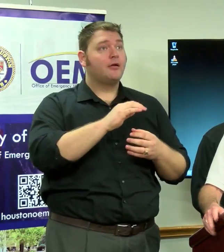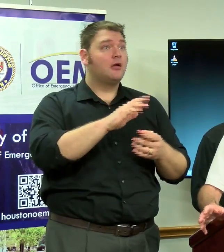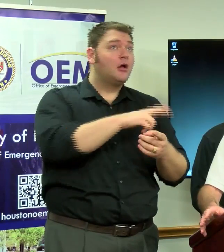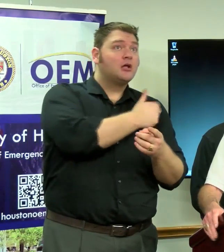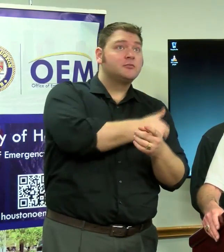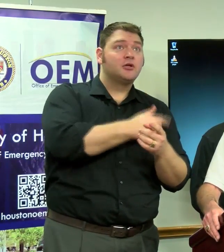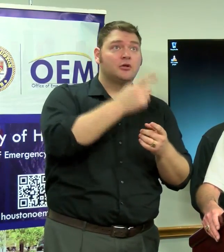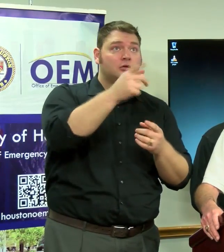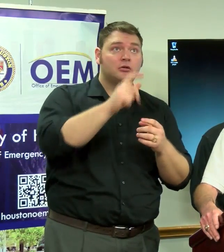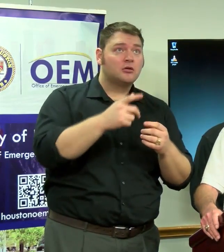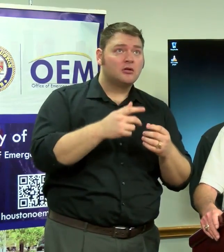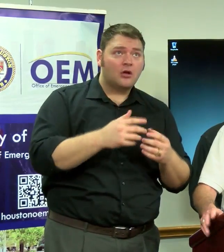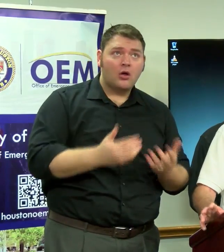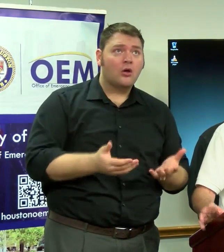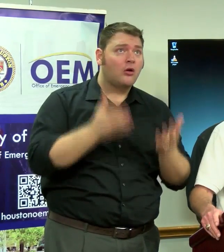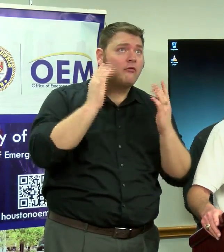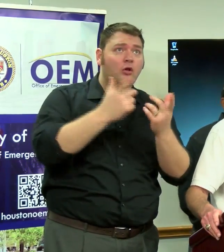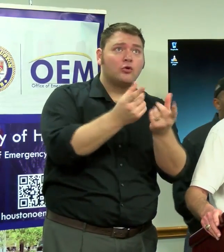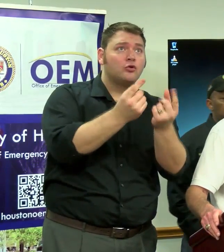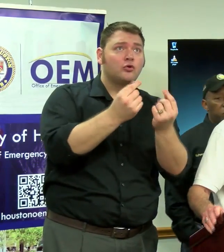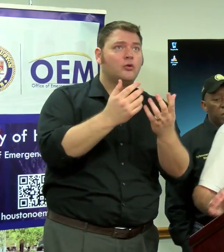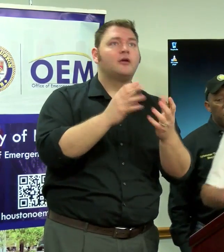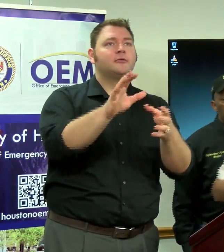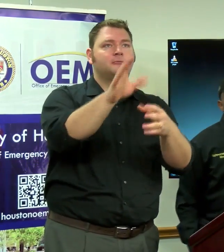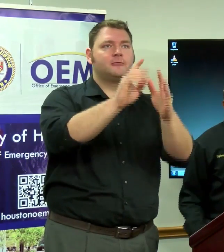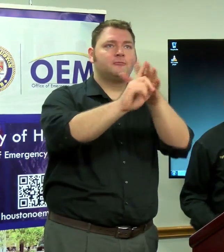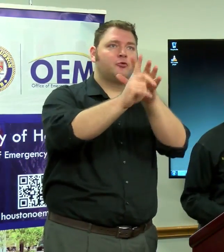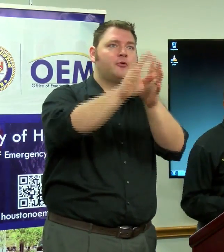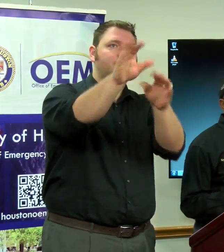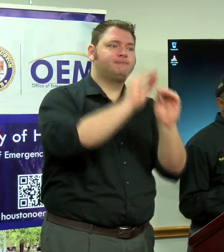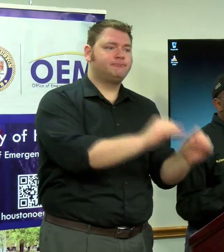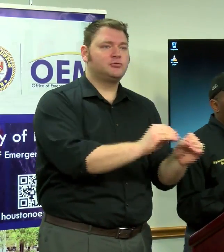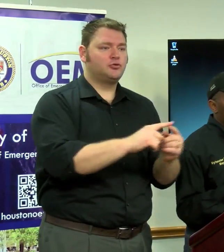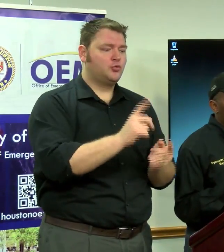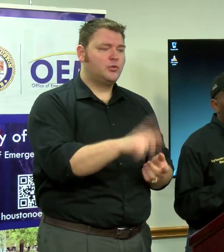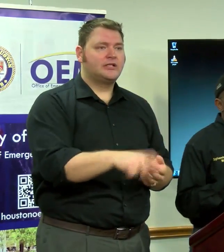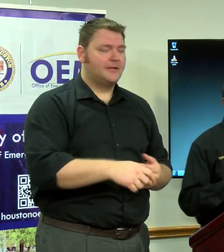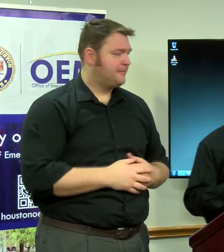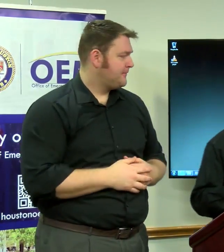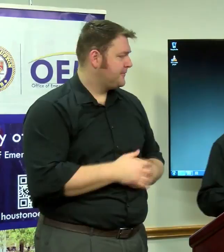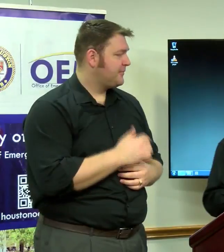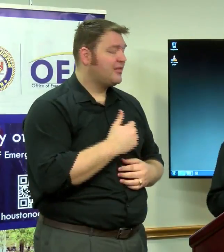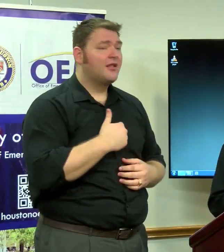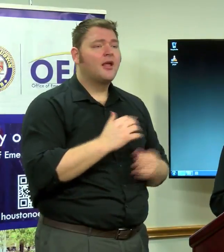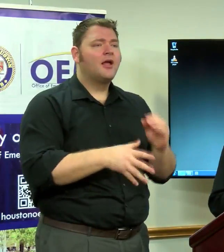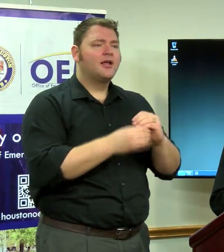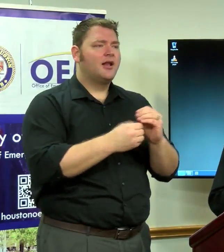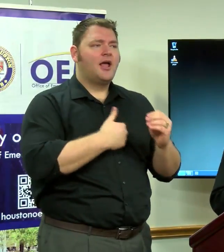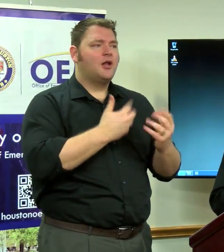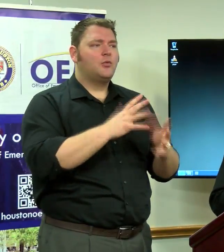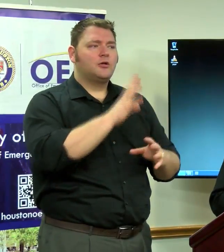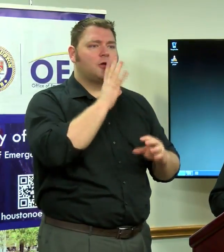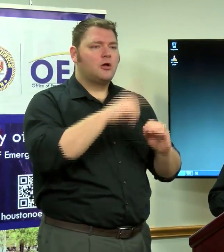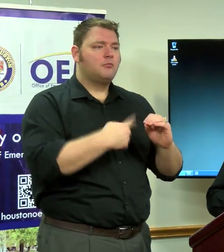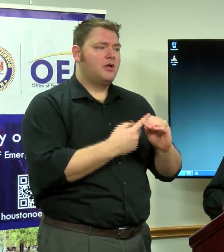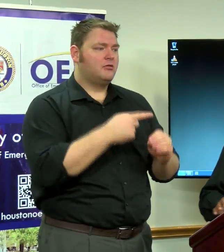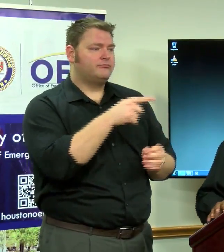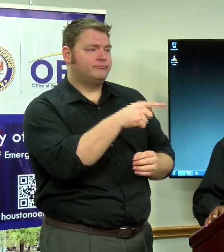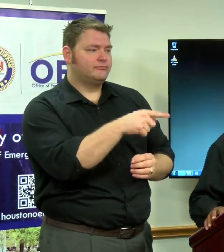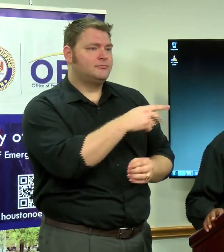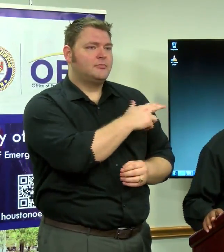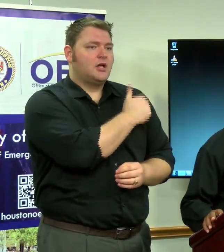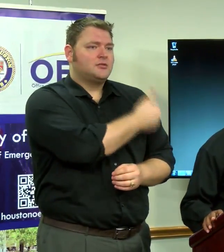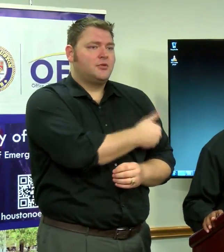proper places and they got the resources they need. And the reason I don't want to specifically necessarily speak to the hospital, that falls on the Harris County Hospital